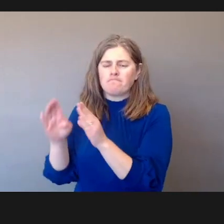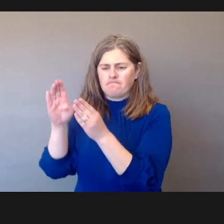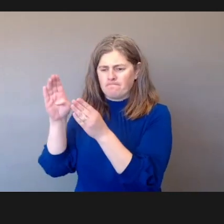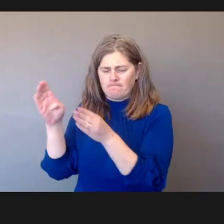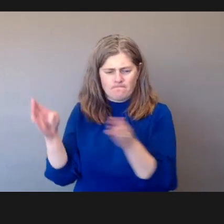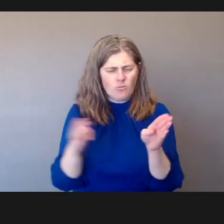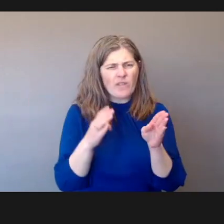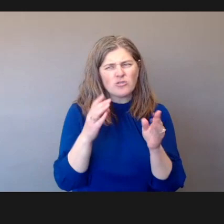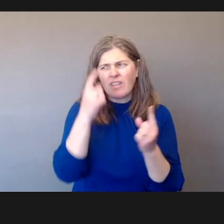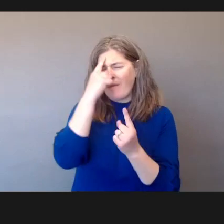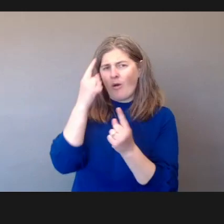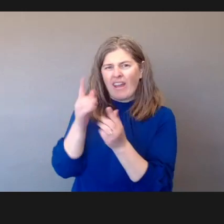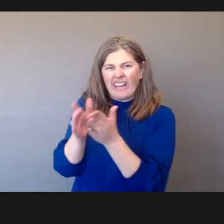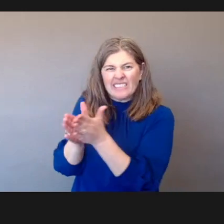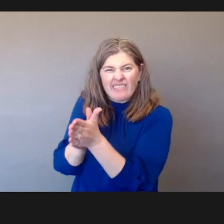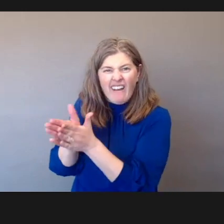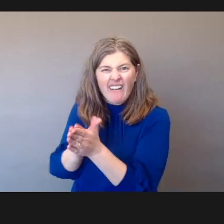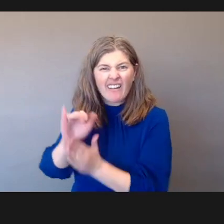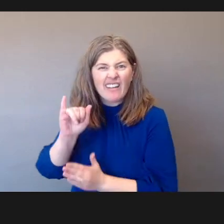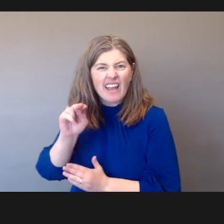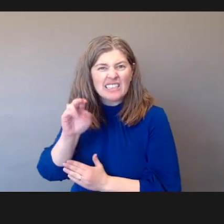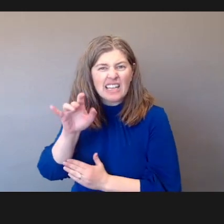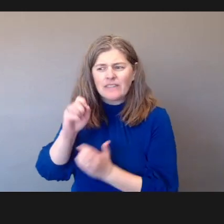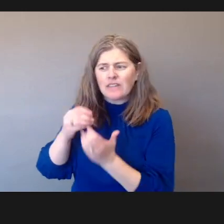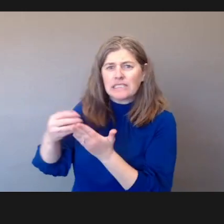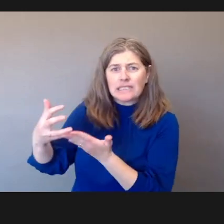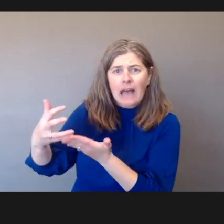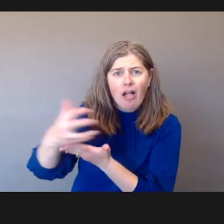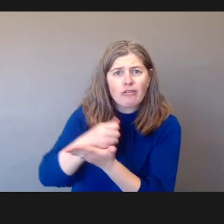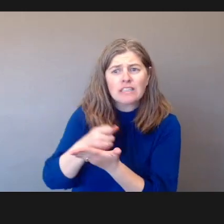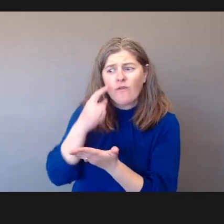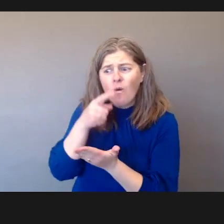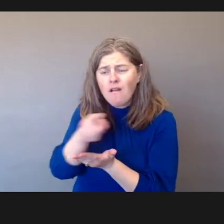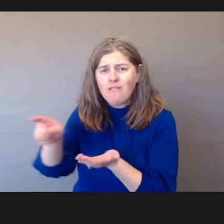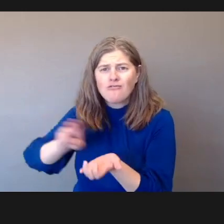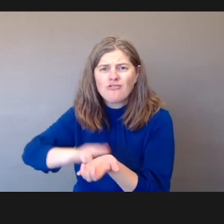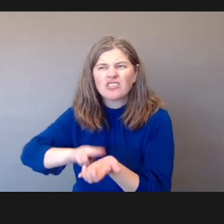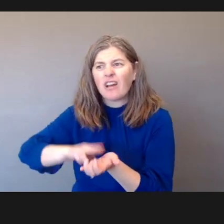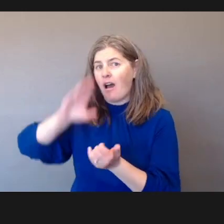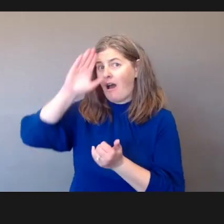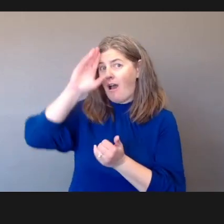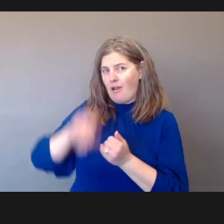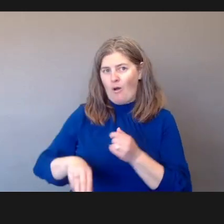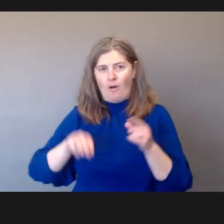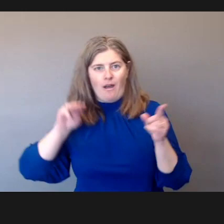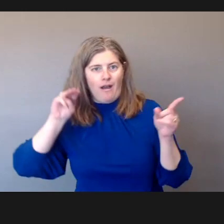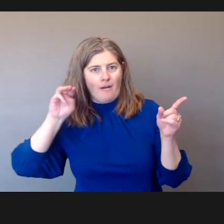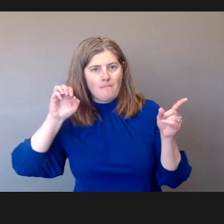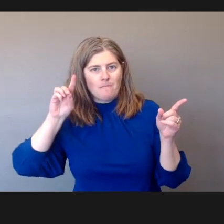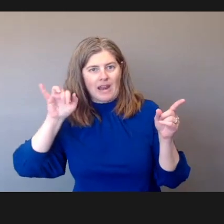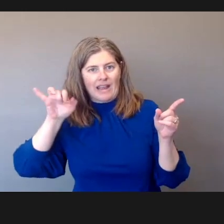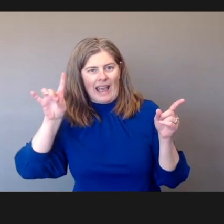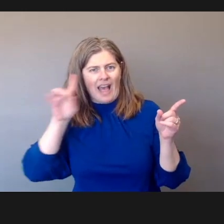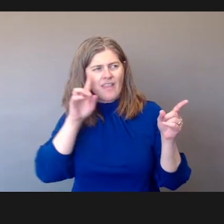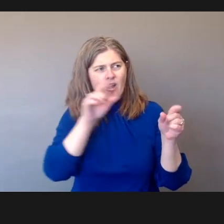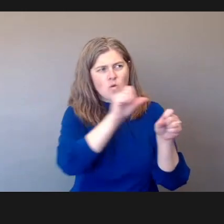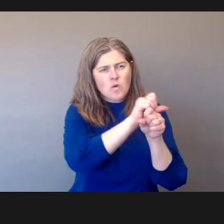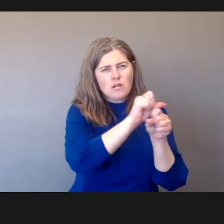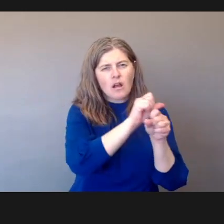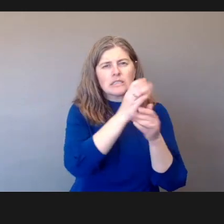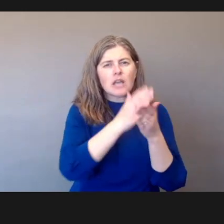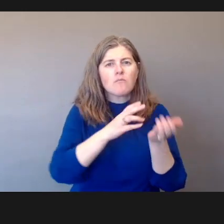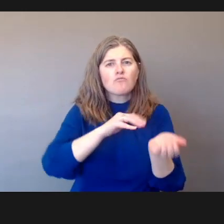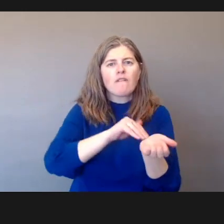for nurses, salaries for nurses. I know Medicaid is working on some provider rate increases